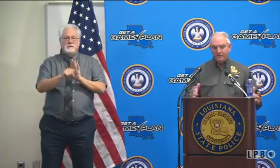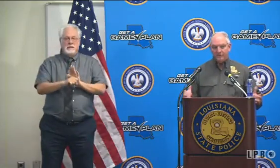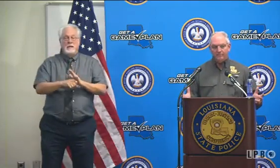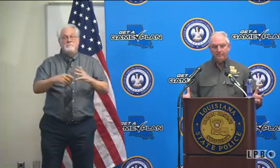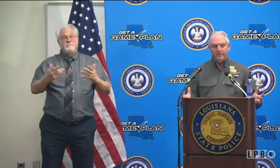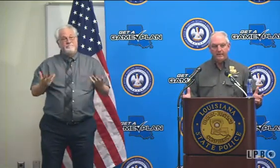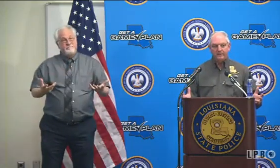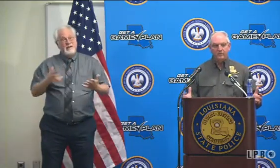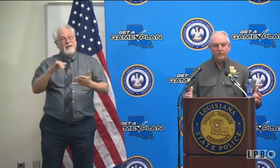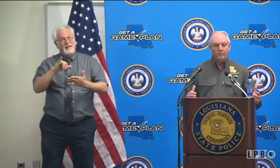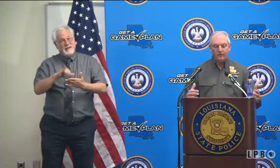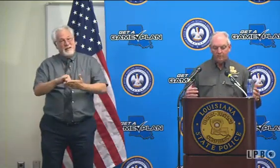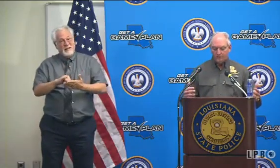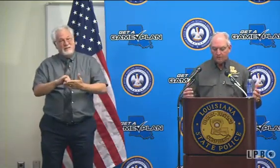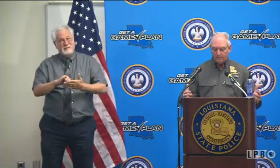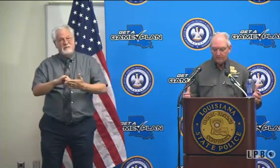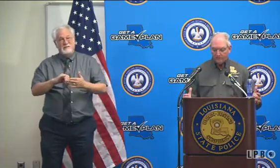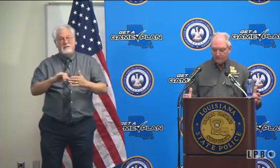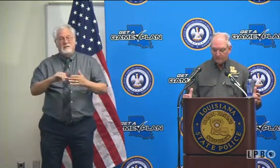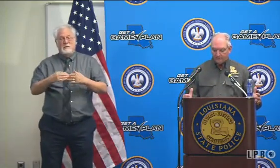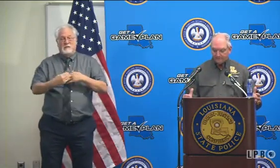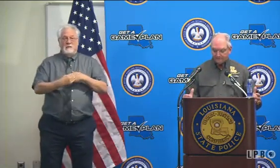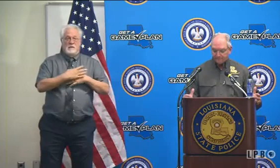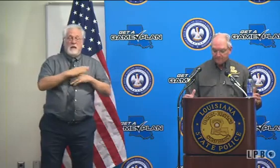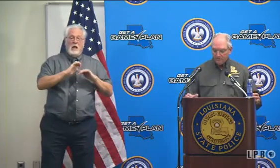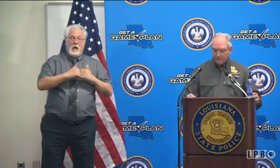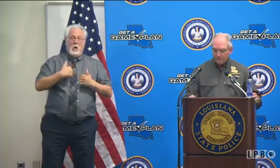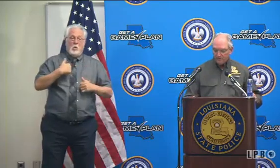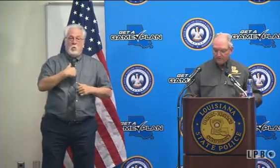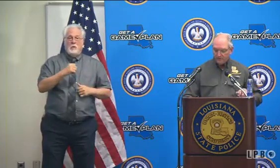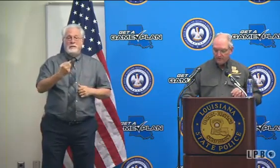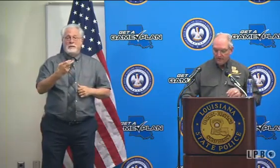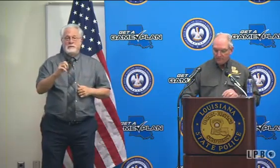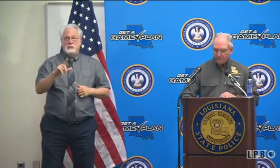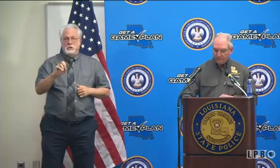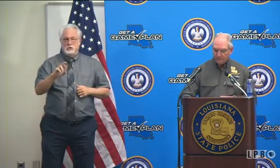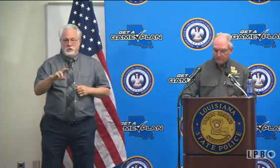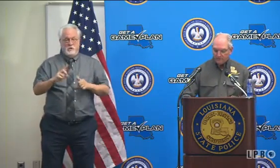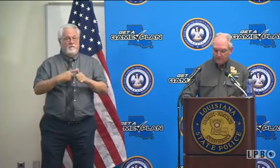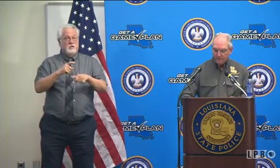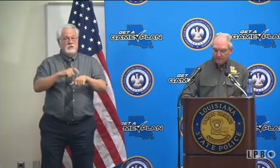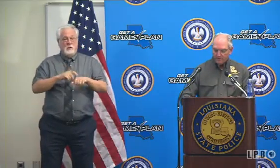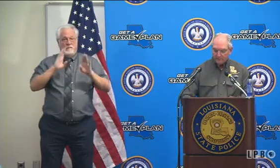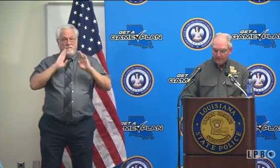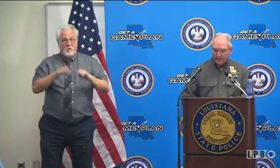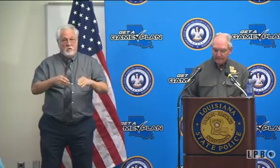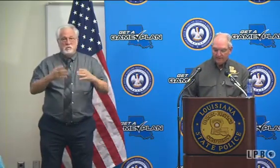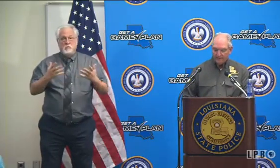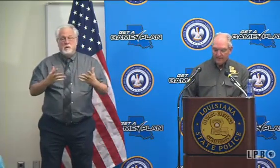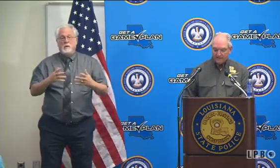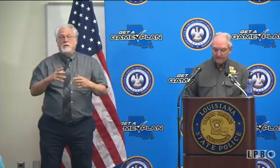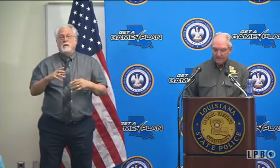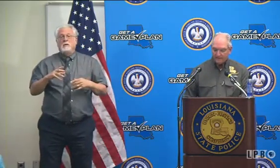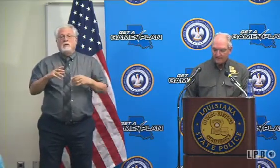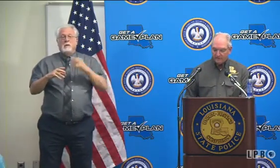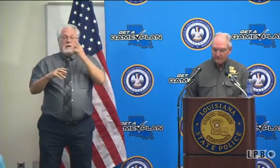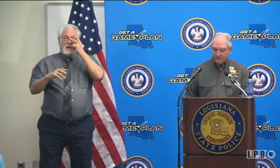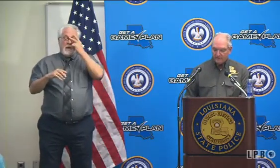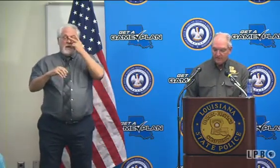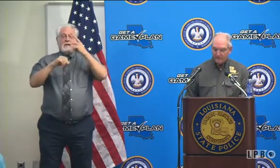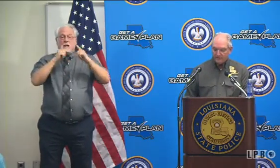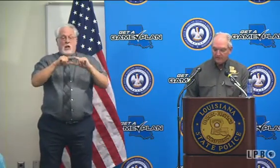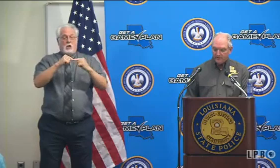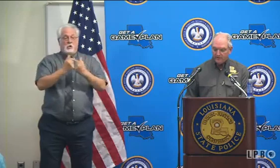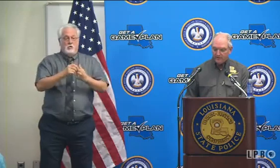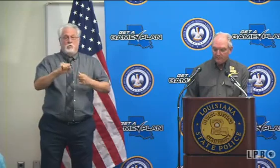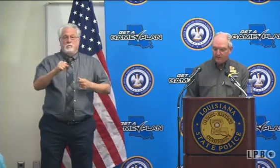So that has impacted the way we're going to be sheltering. So for the first time, we're focused on pre-landfall non-congregant